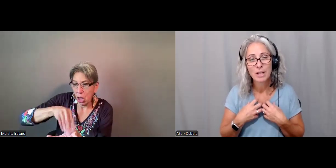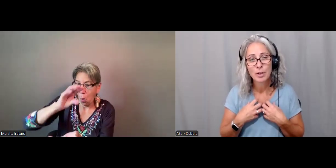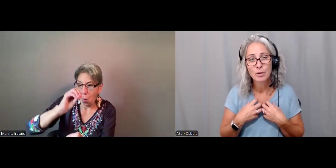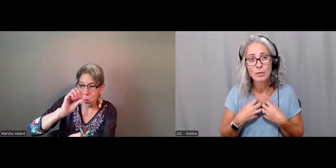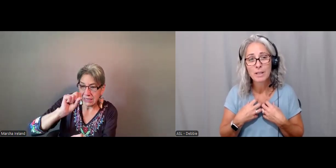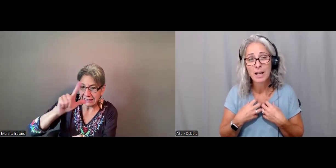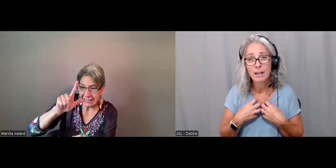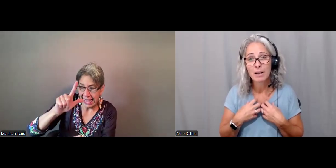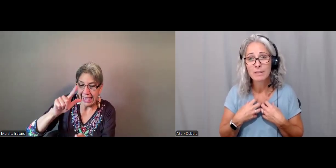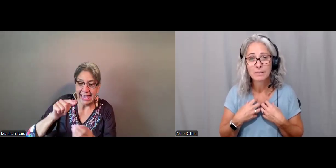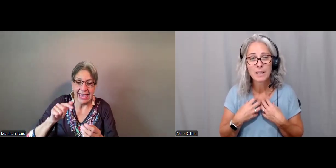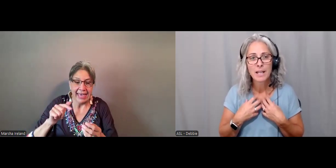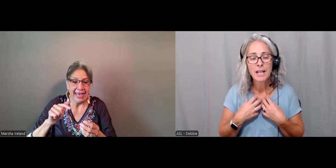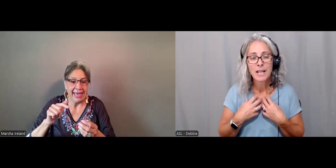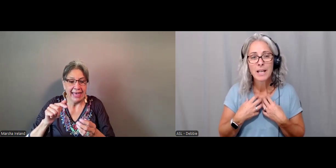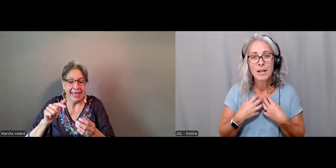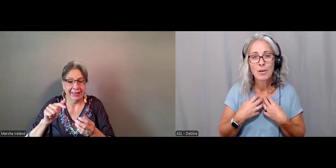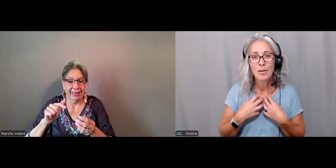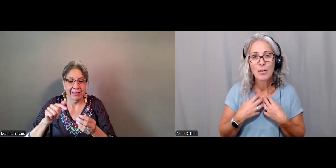Tehum Dagwegum Dayan,